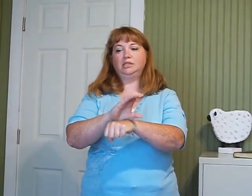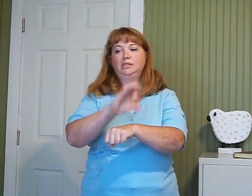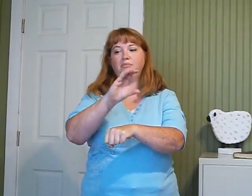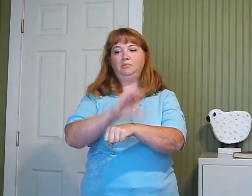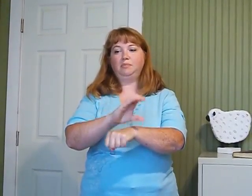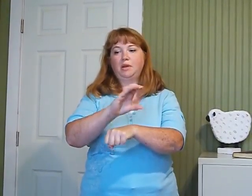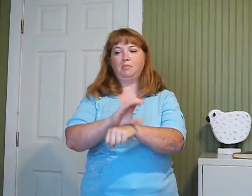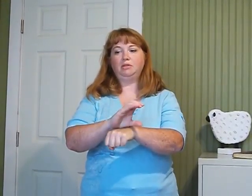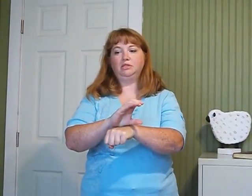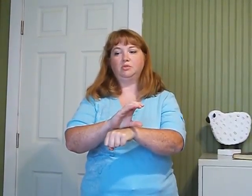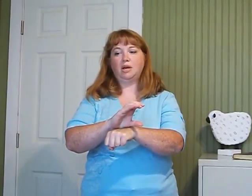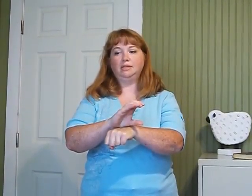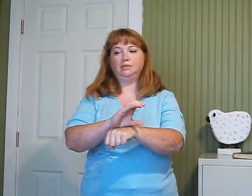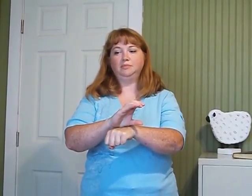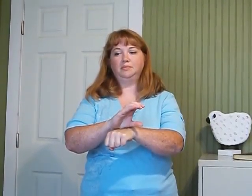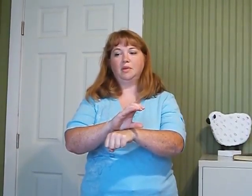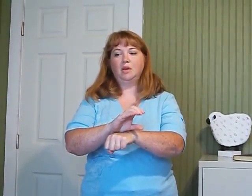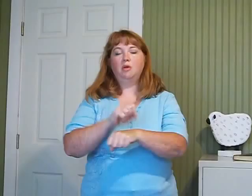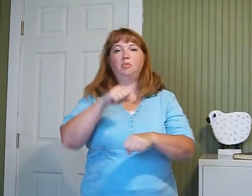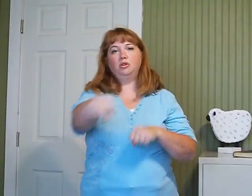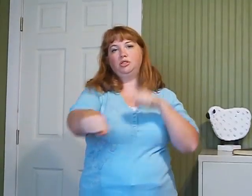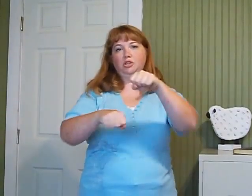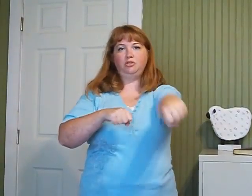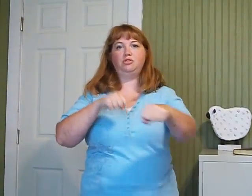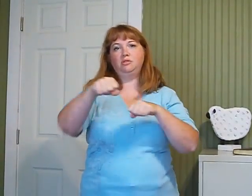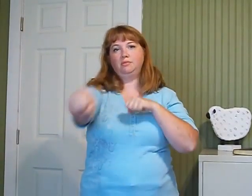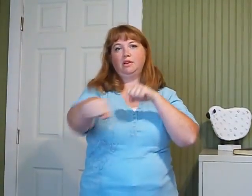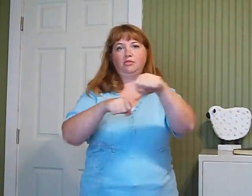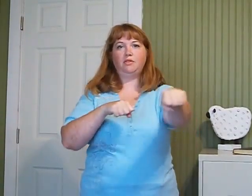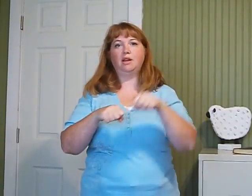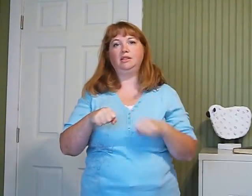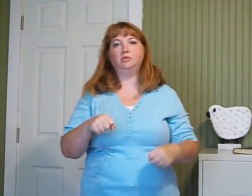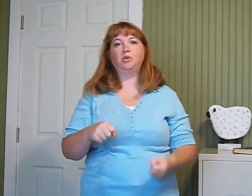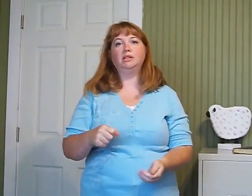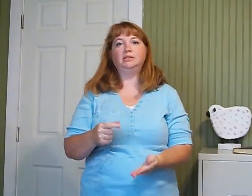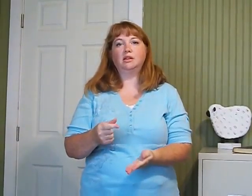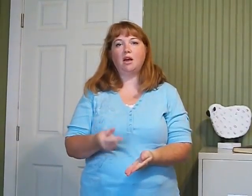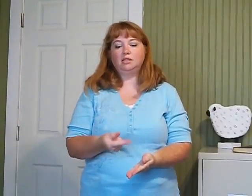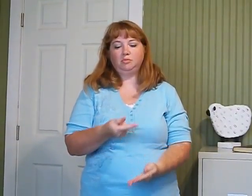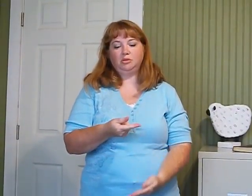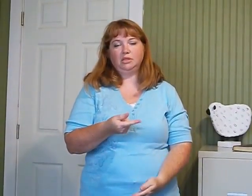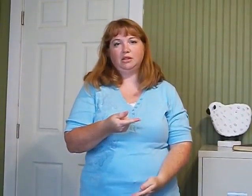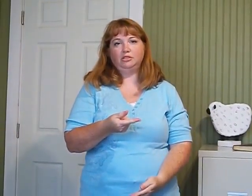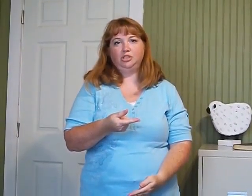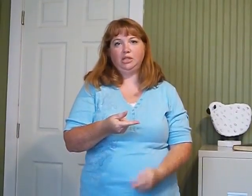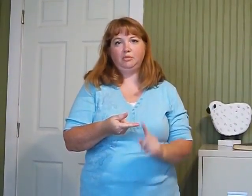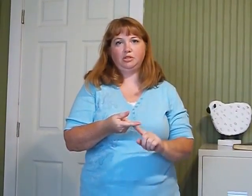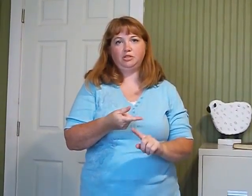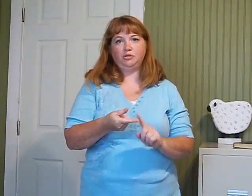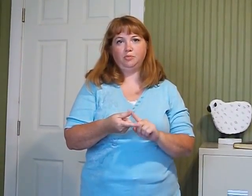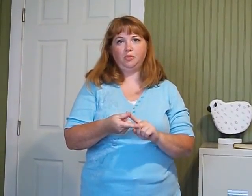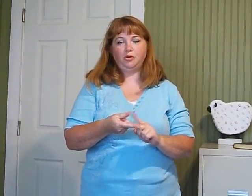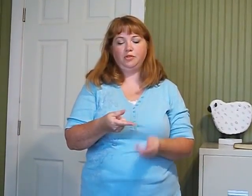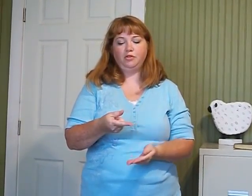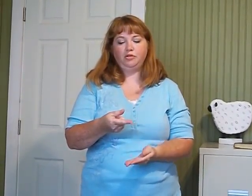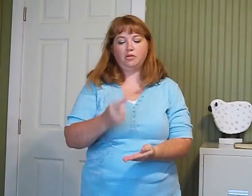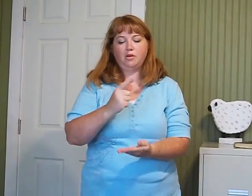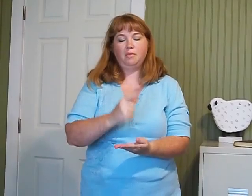letter C. Kind of bounce it twice. Persecution, like you're fighting, spreads the gospel. The letter G, which is your pointer finger and your